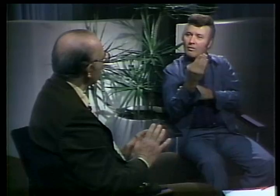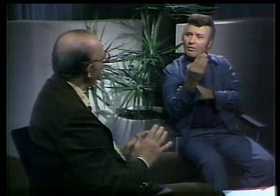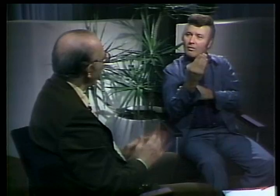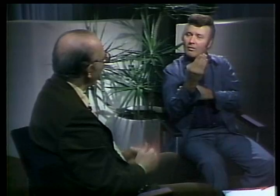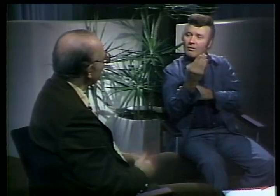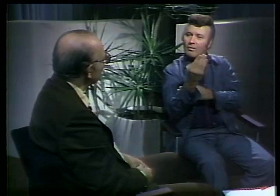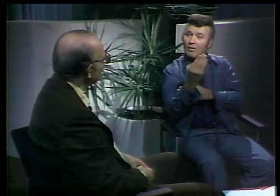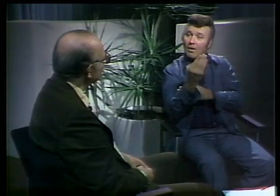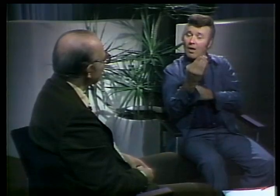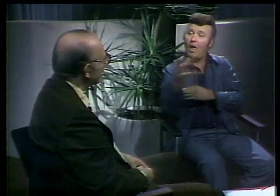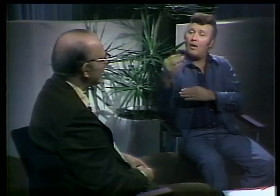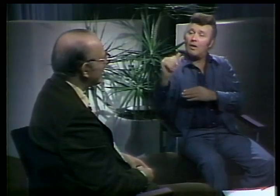Marvelous.